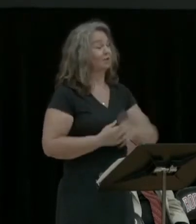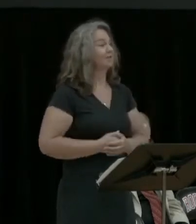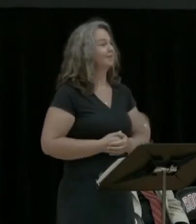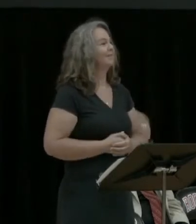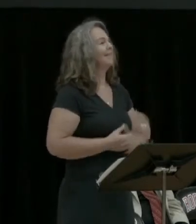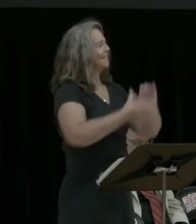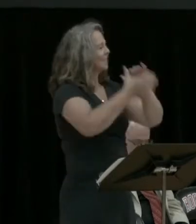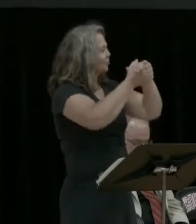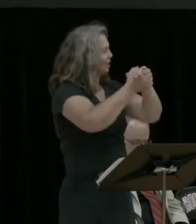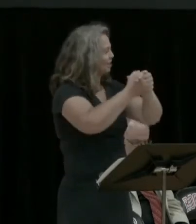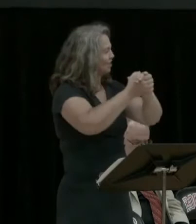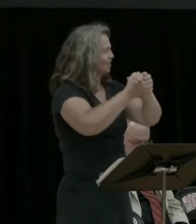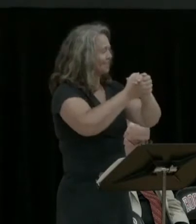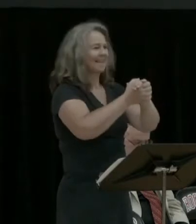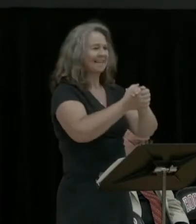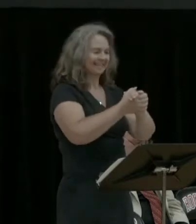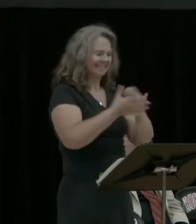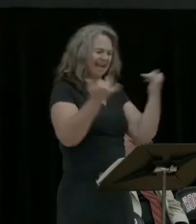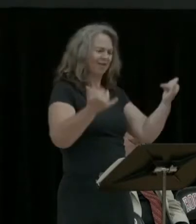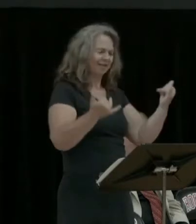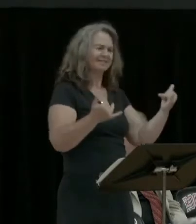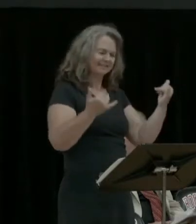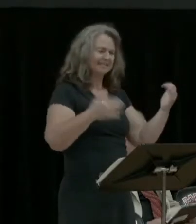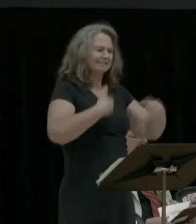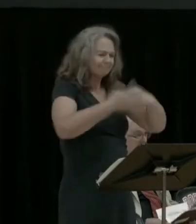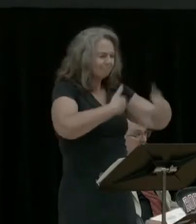Congratulations, Rockets. Let's get you graduated.